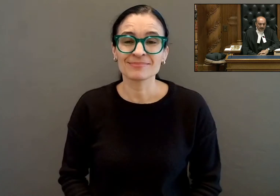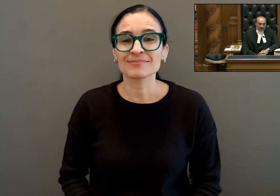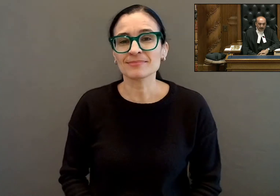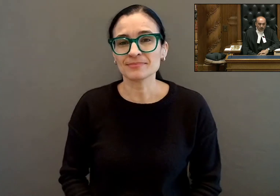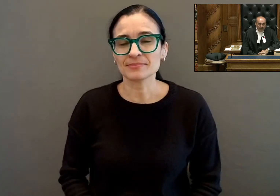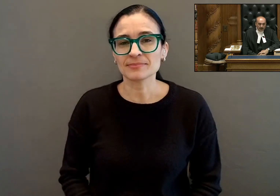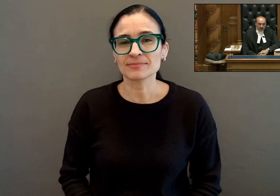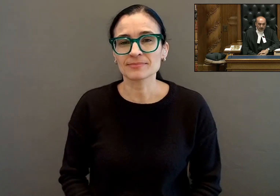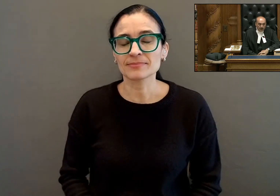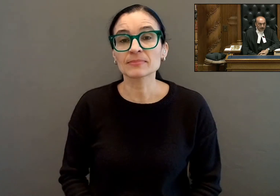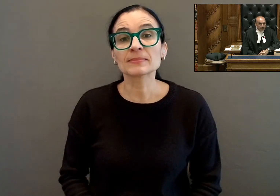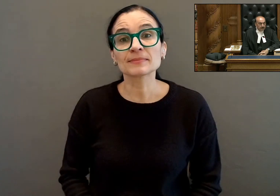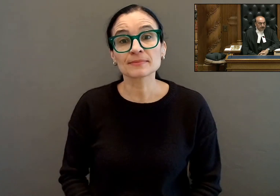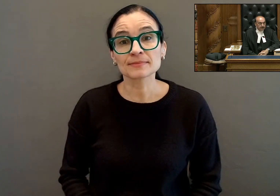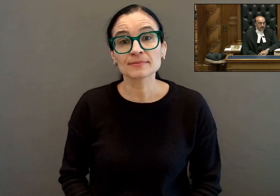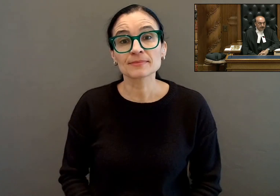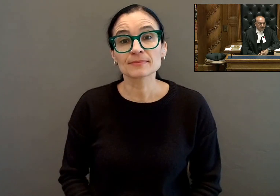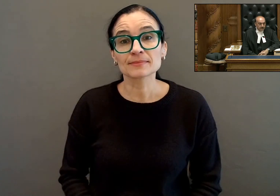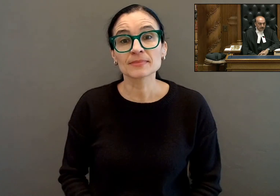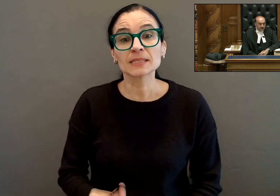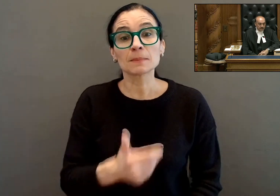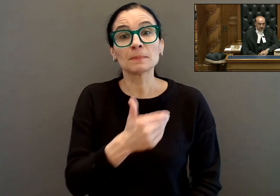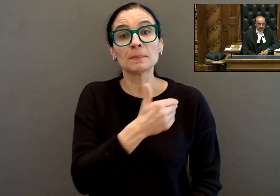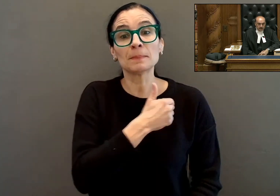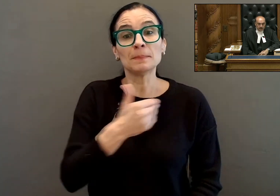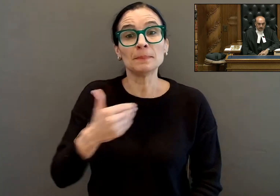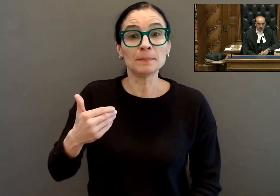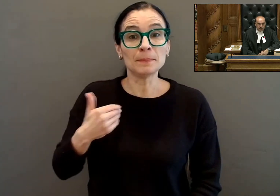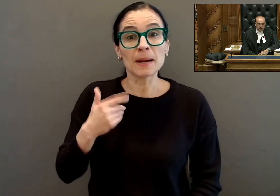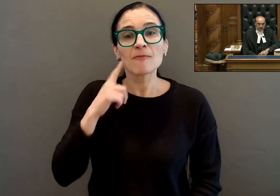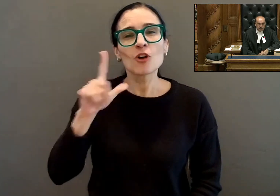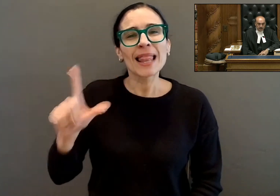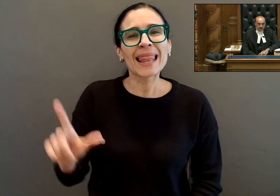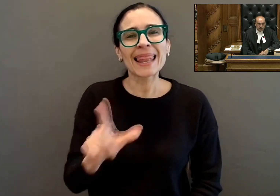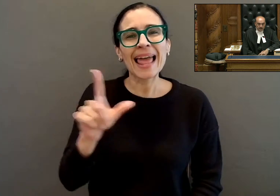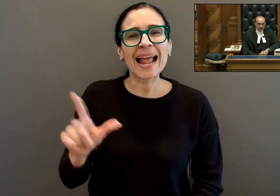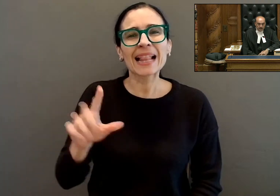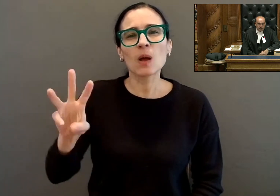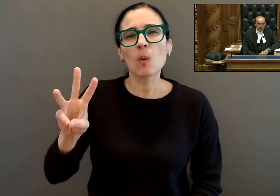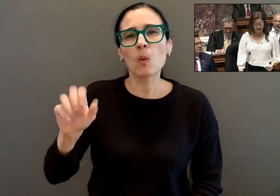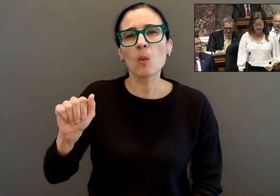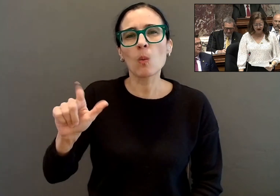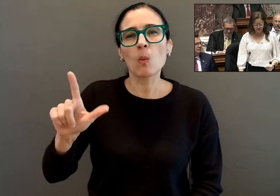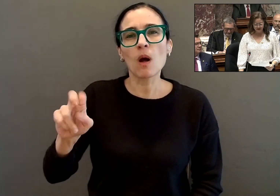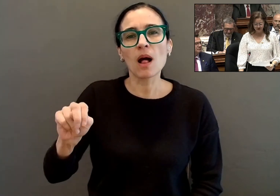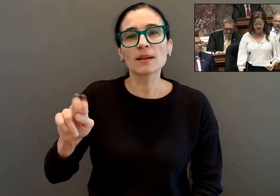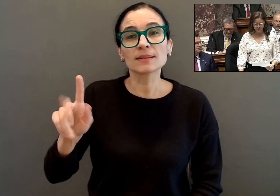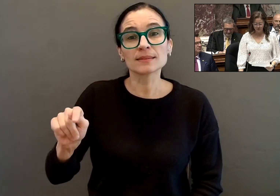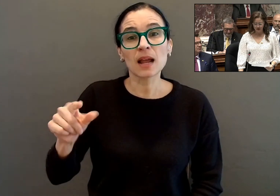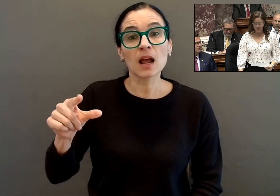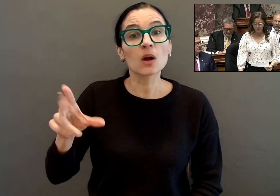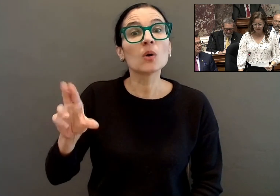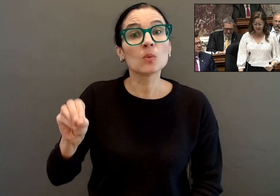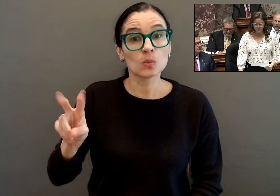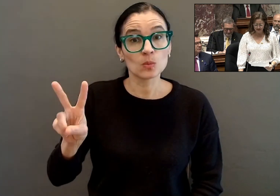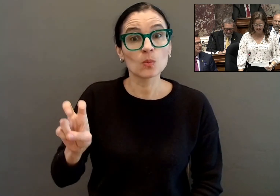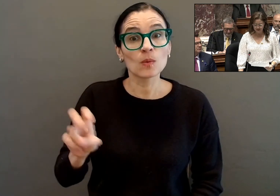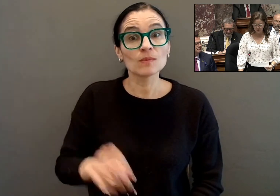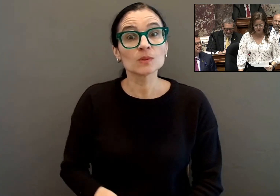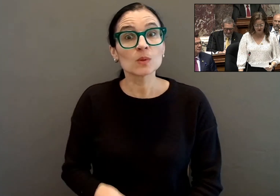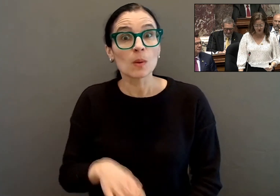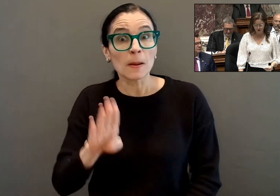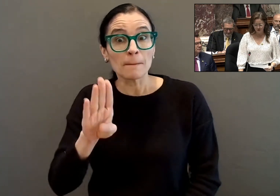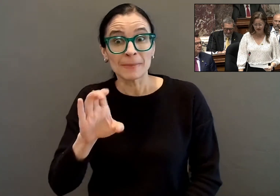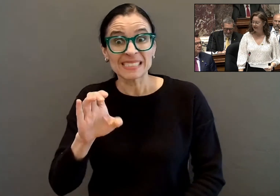Member for Langley Walnut Grove. Thank you, Mr. Speaker. BC's infrastructure is crumbling, and this government just blew a $3